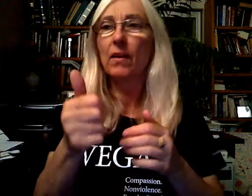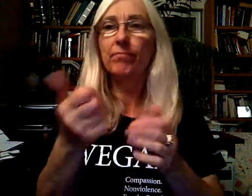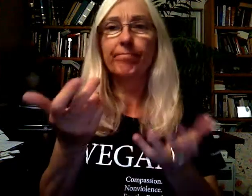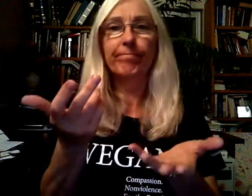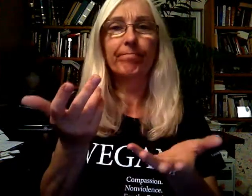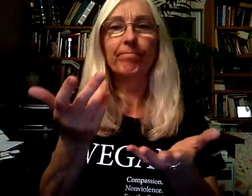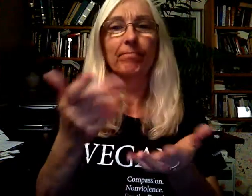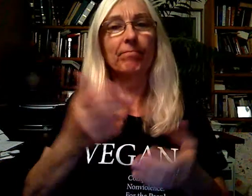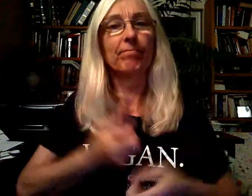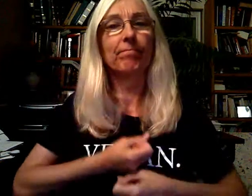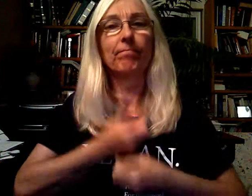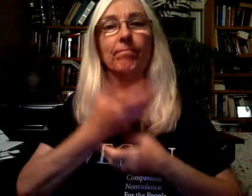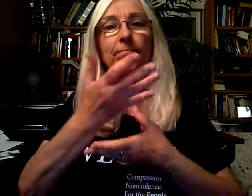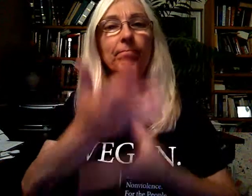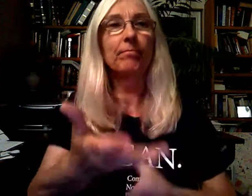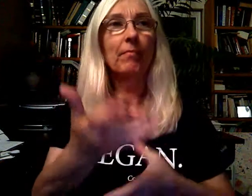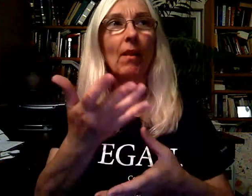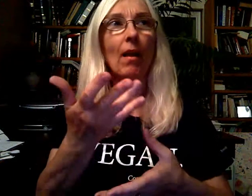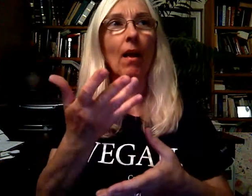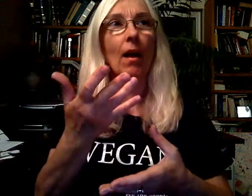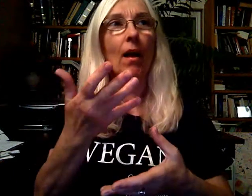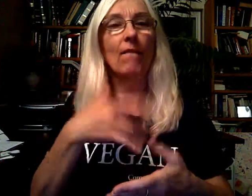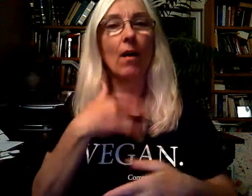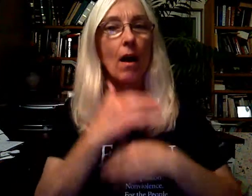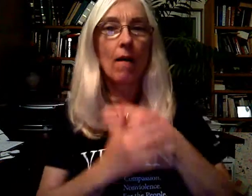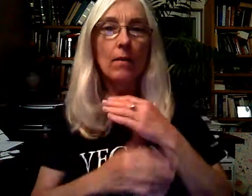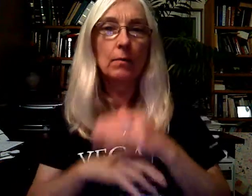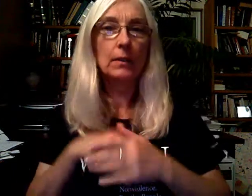You know, he didn't give me a lie right now.